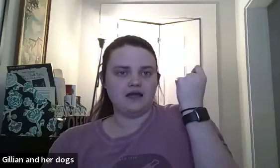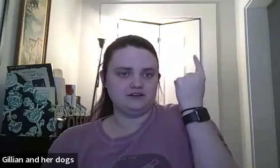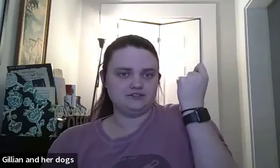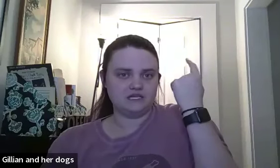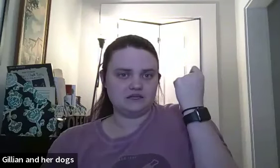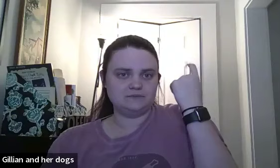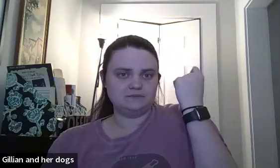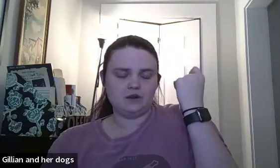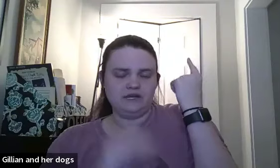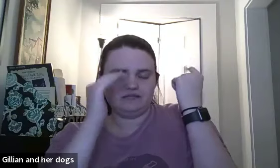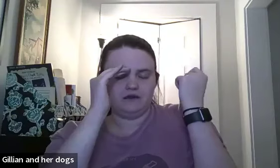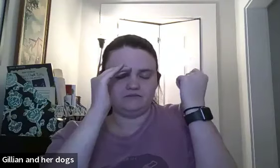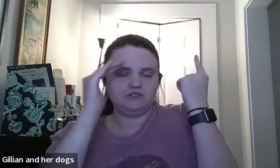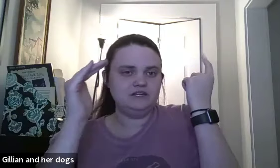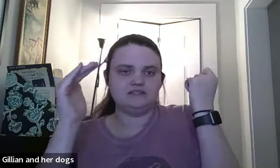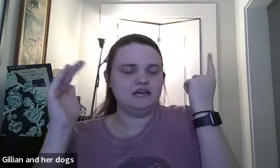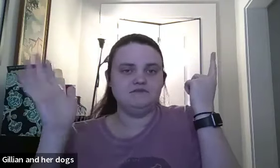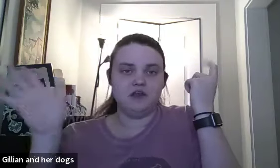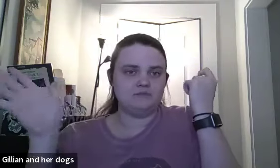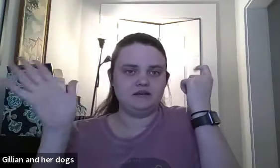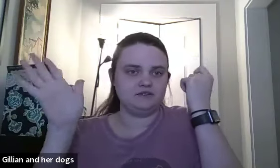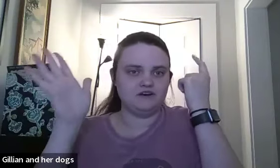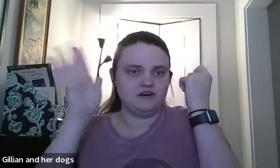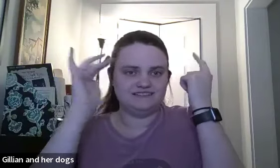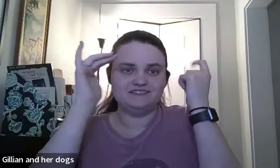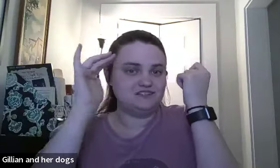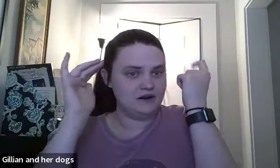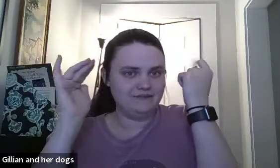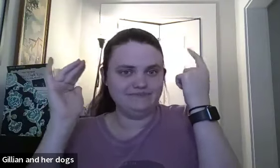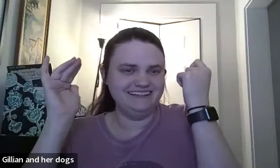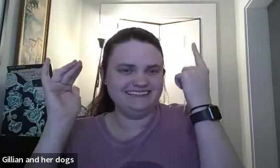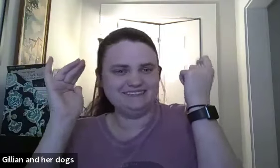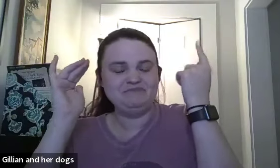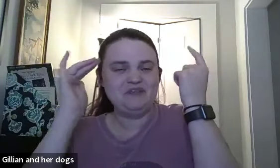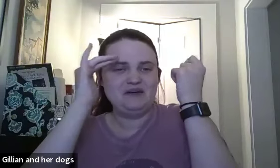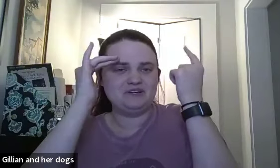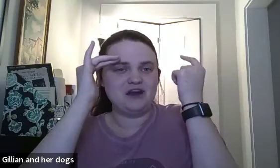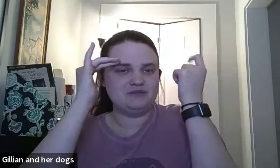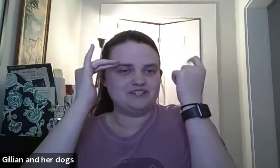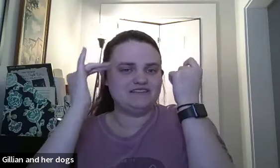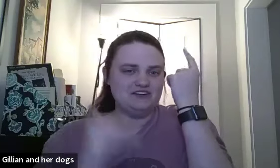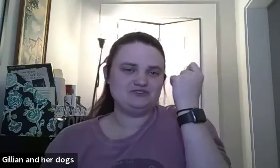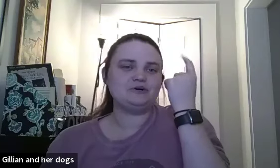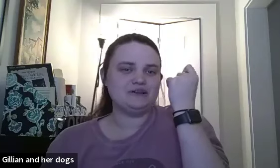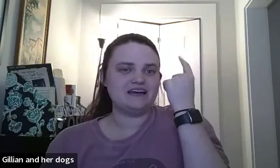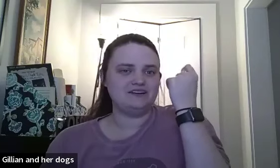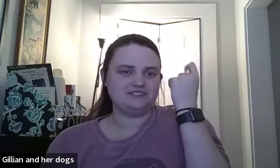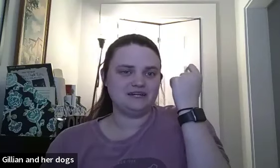I understand. I mean, down. Goodness, I have not been able to talk, guys. Sorry. But your eyebrows kind of that neutral as I